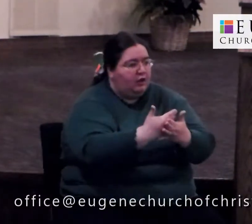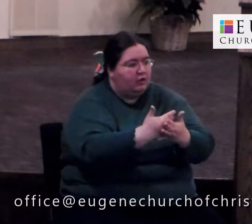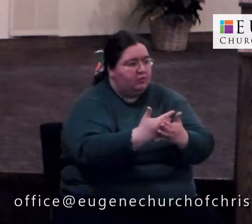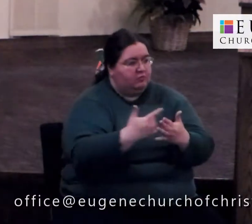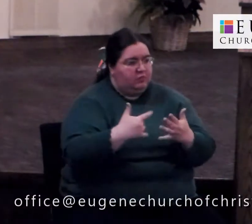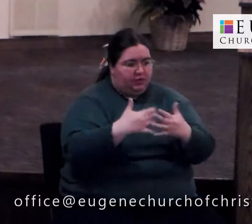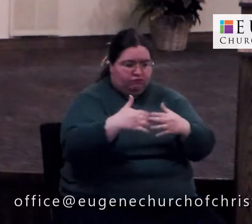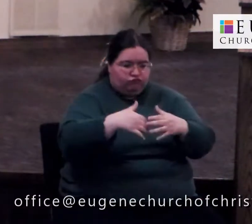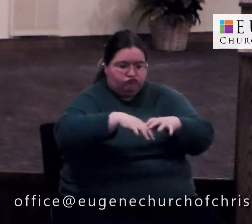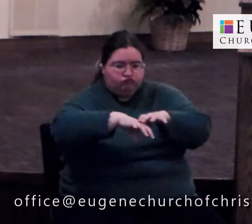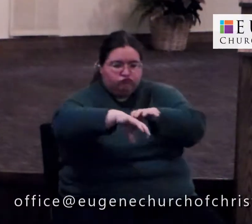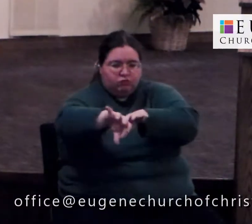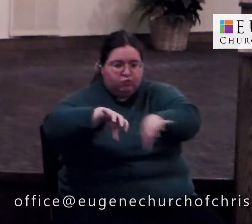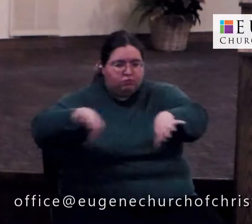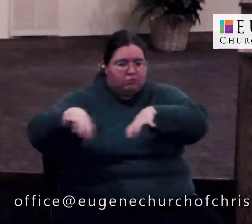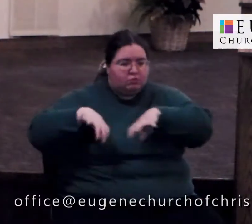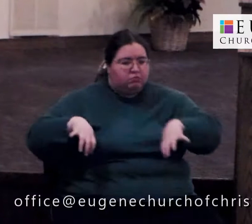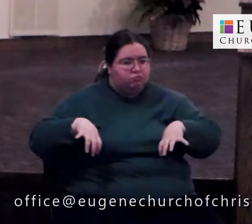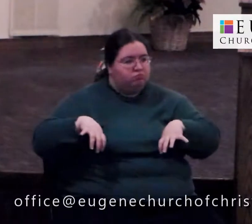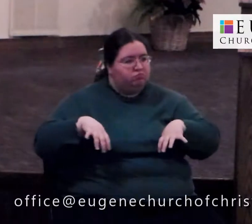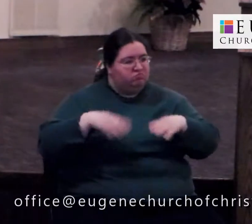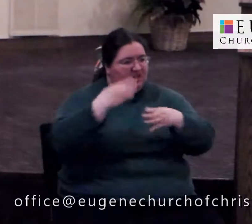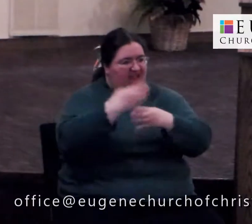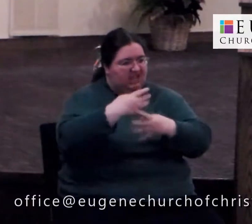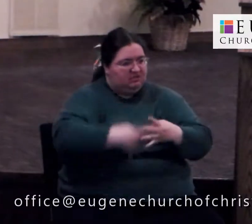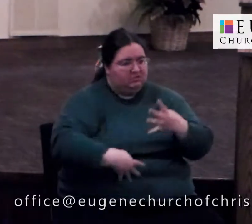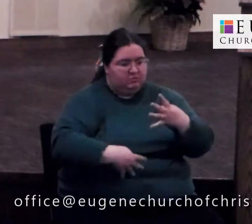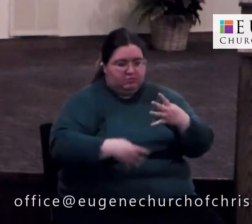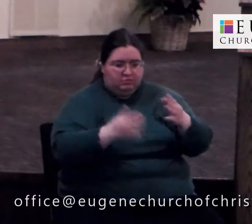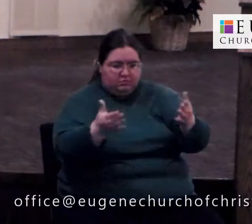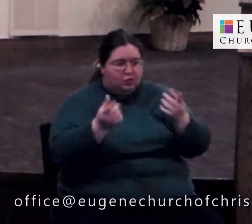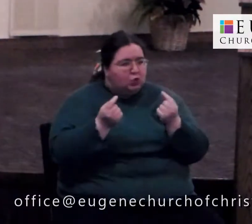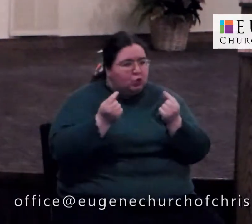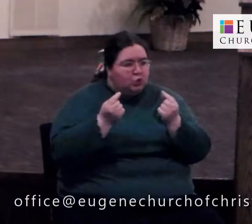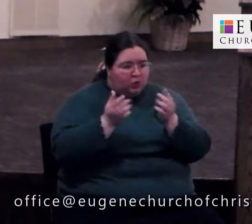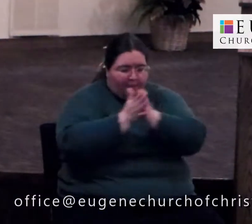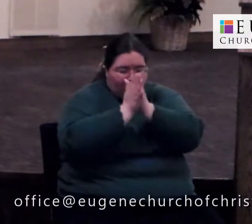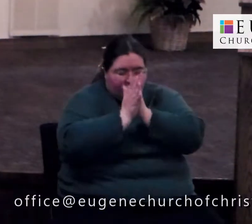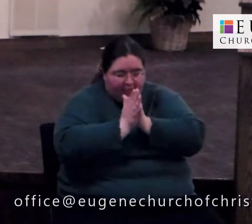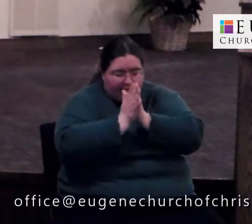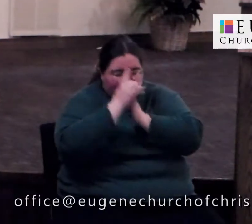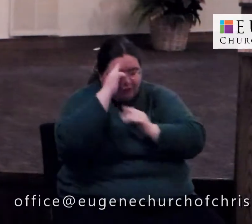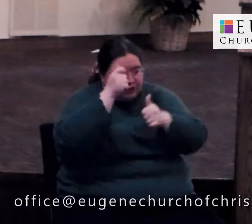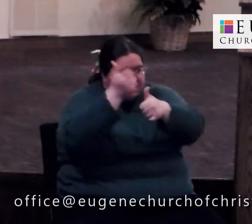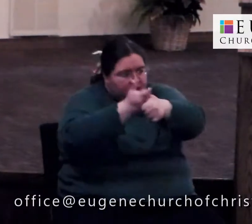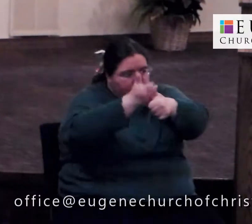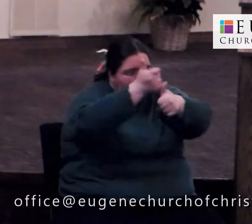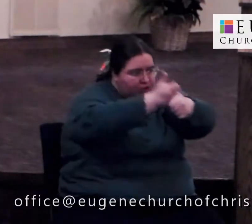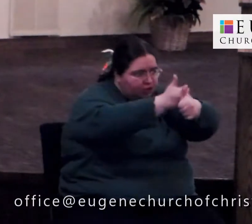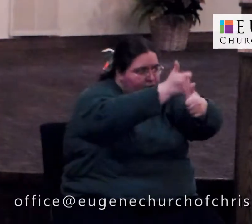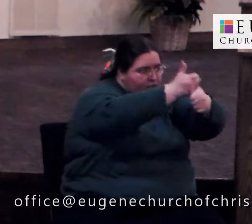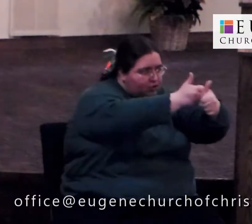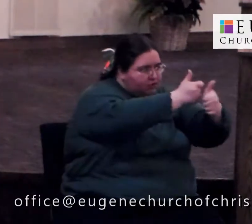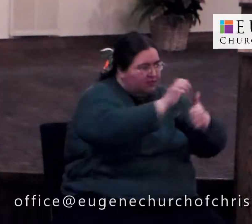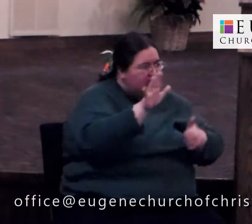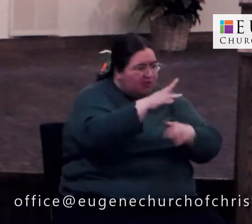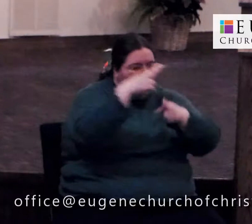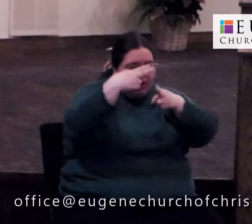probably about an hour or so, maybe a little more, praying for each one of you by name. And the interesting thing to me is it's